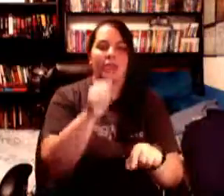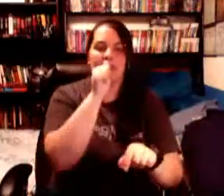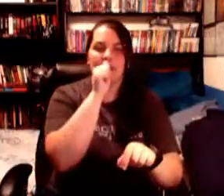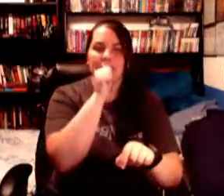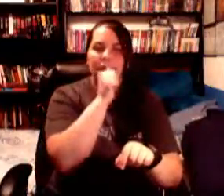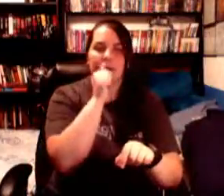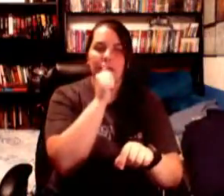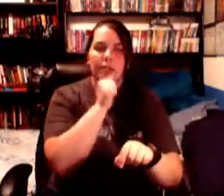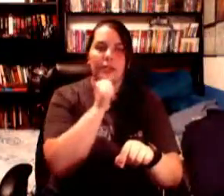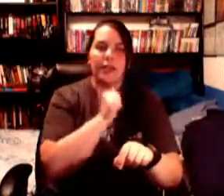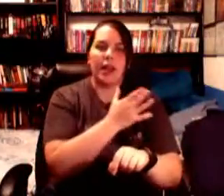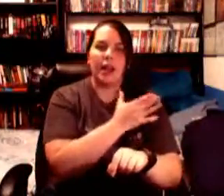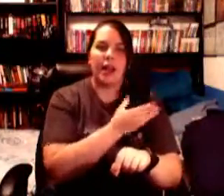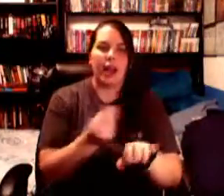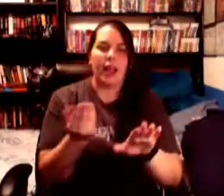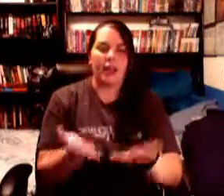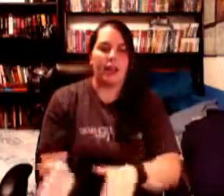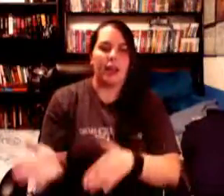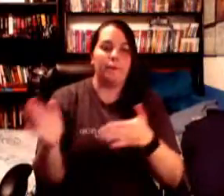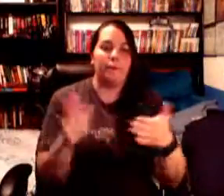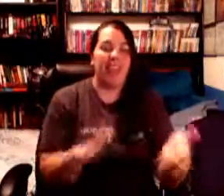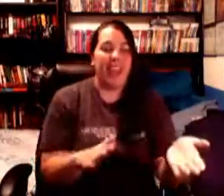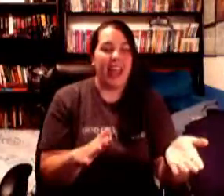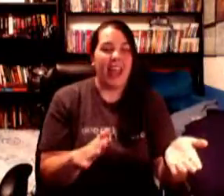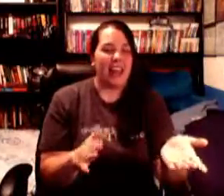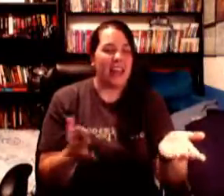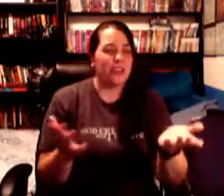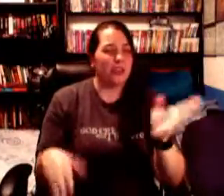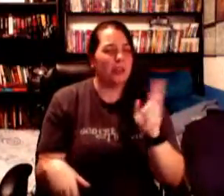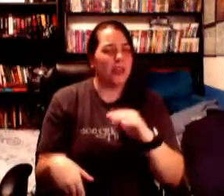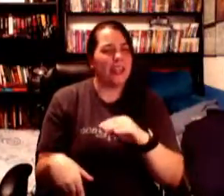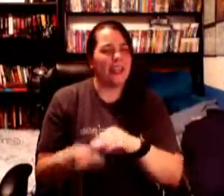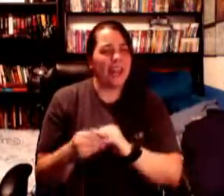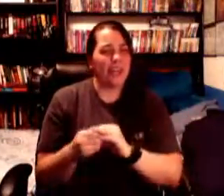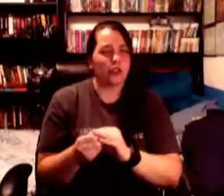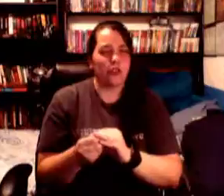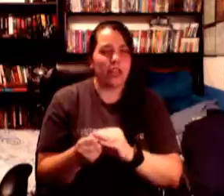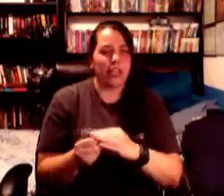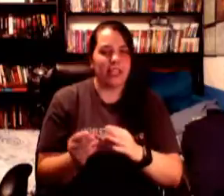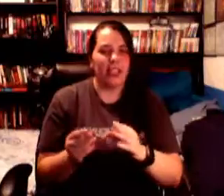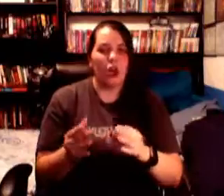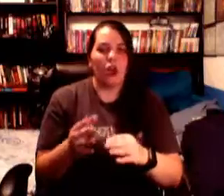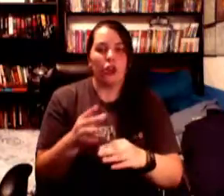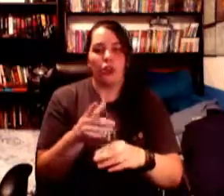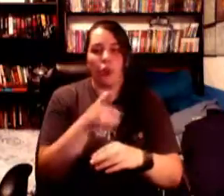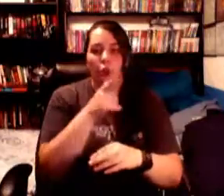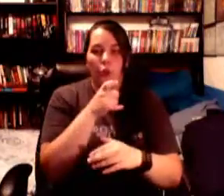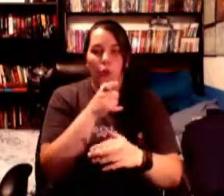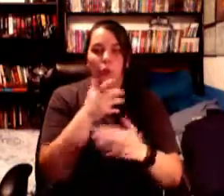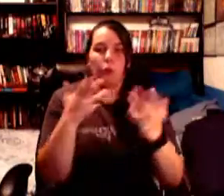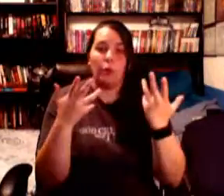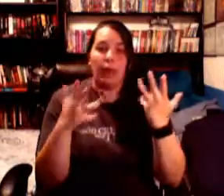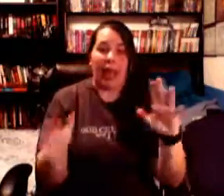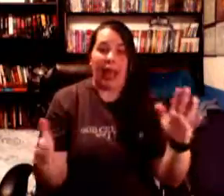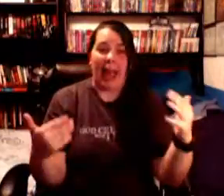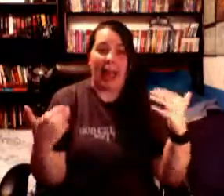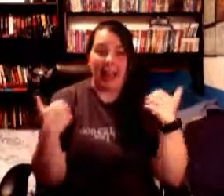as he suffered and died. And I threw in an extra sign, who